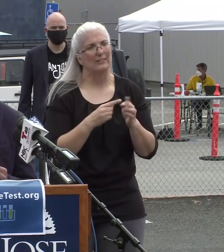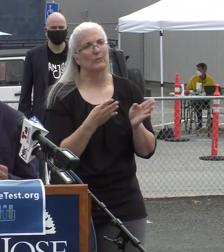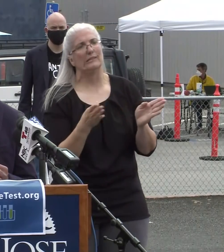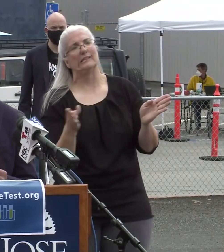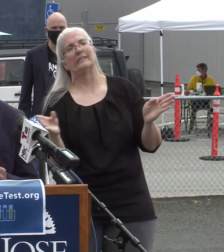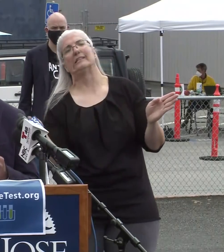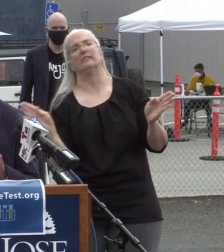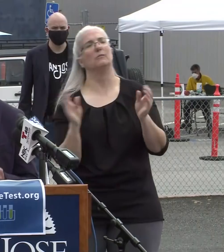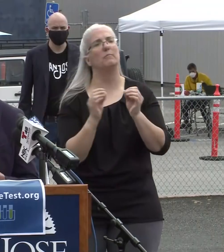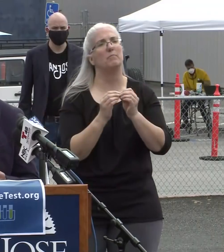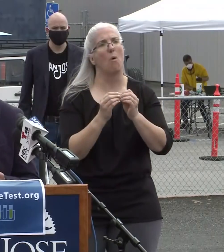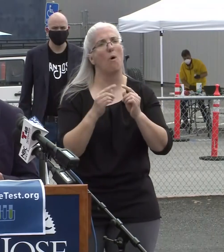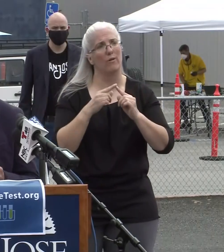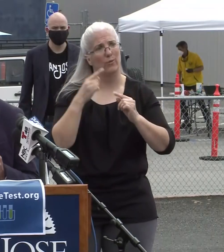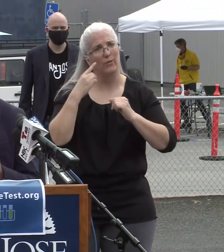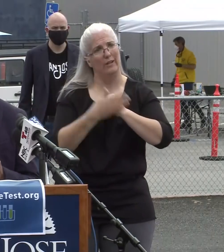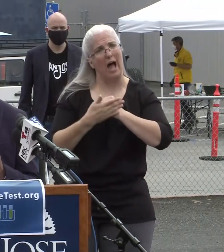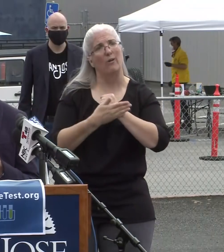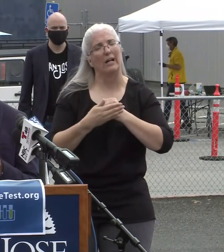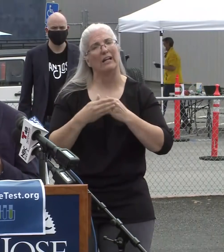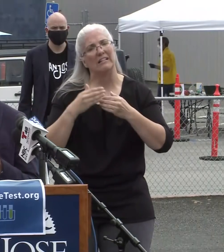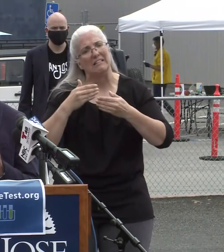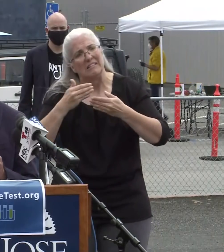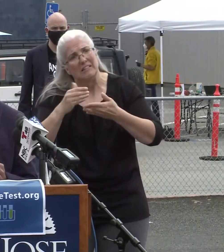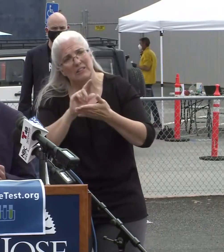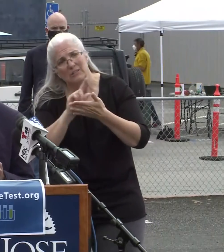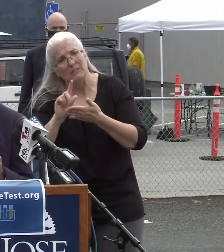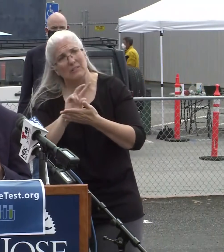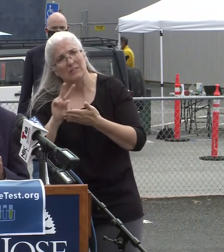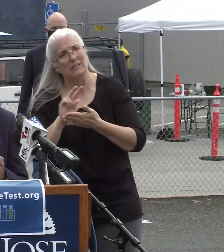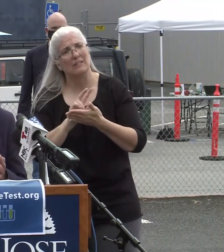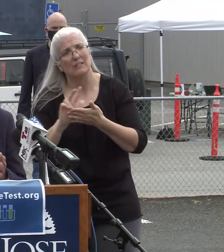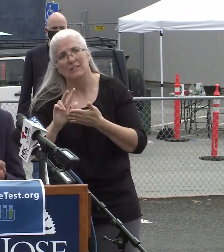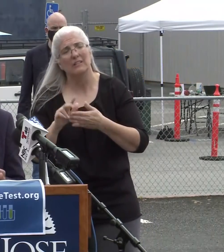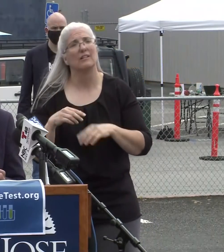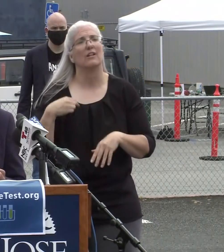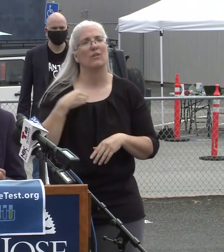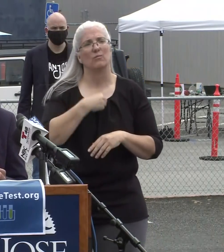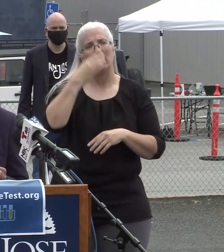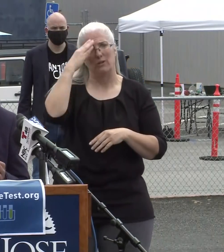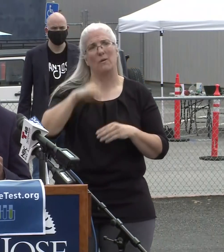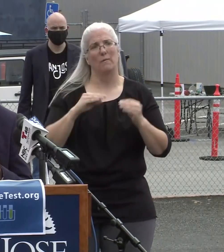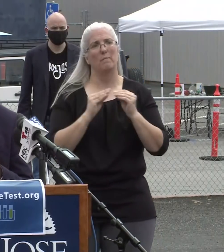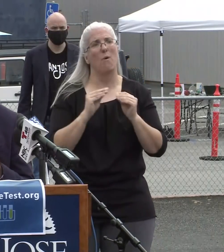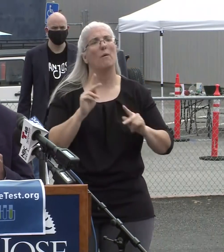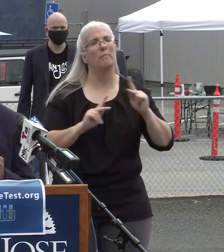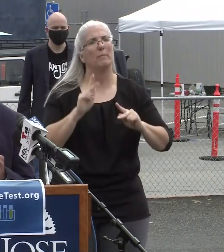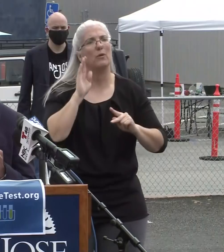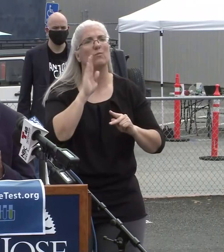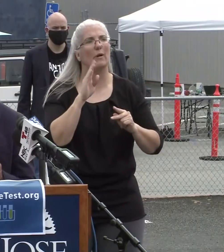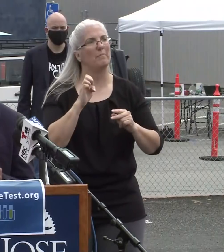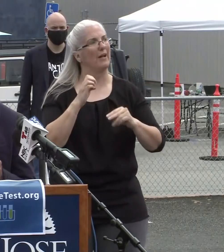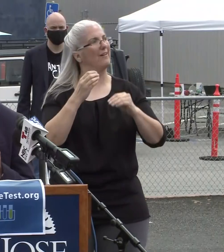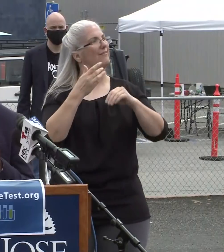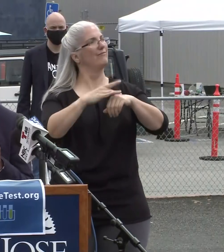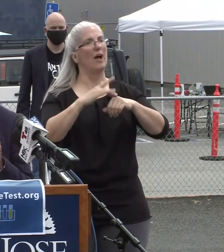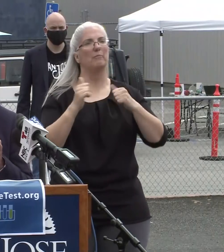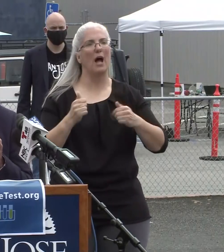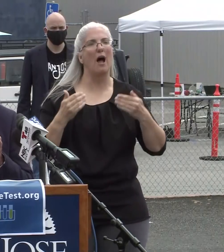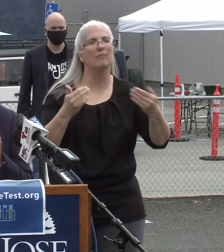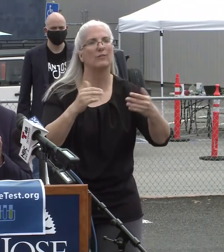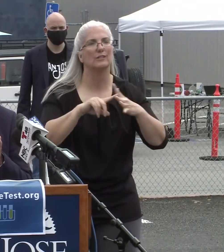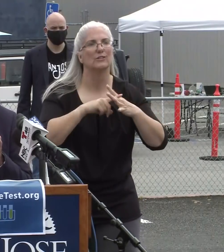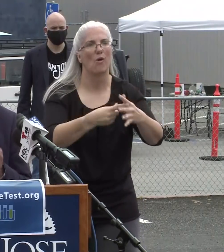over the next weeks and months, we know that more people will be out and about, and their potential for increasing